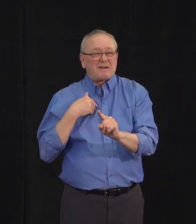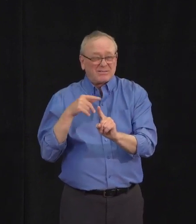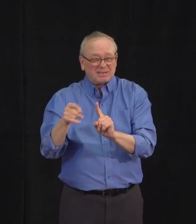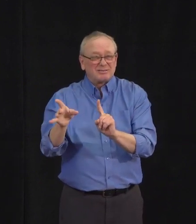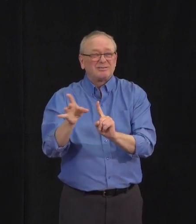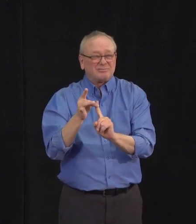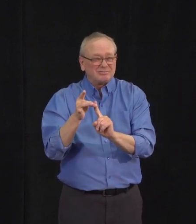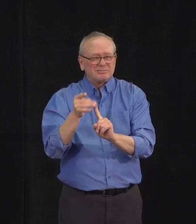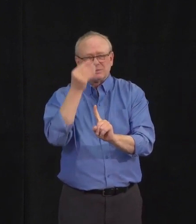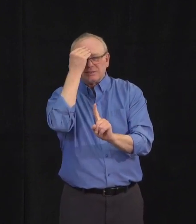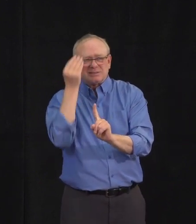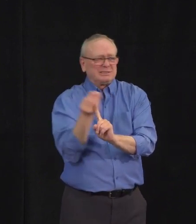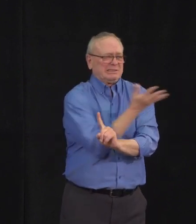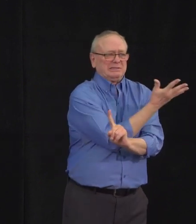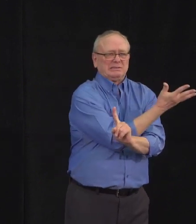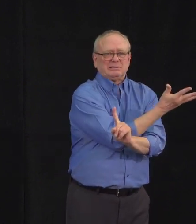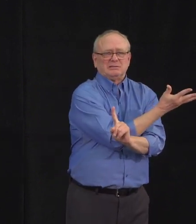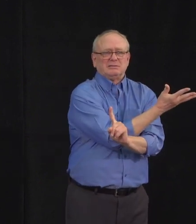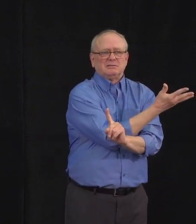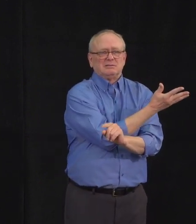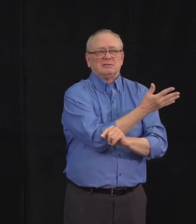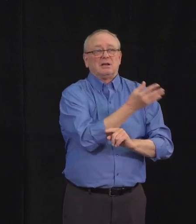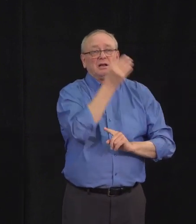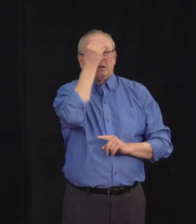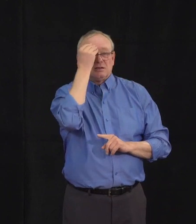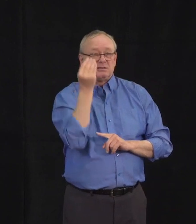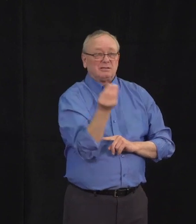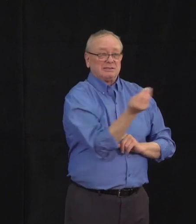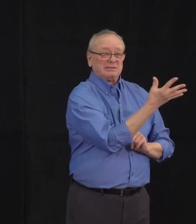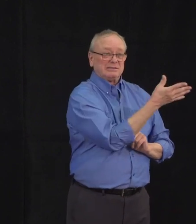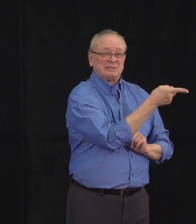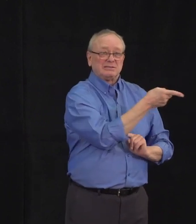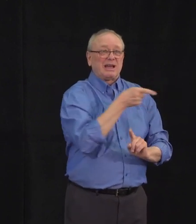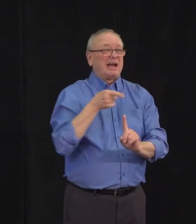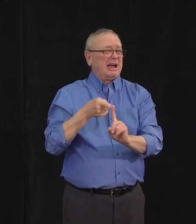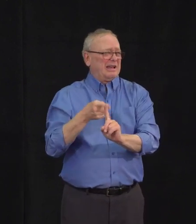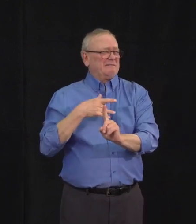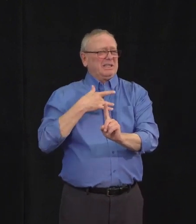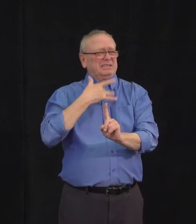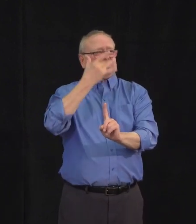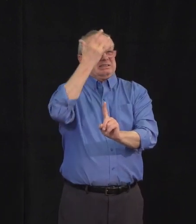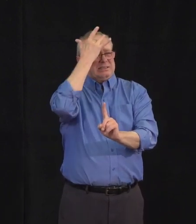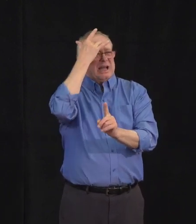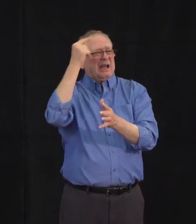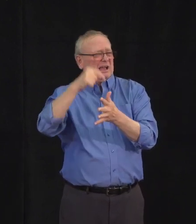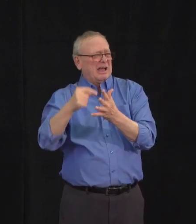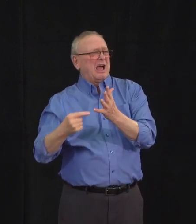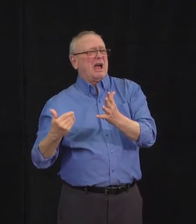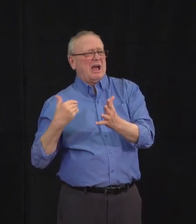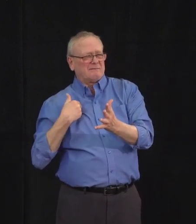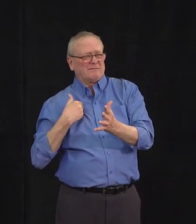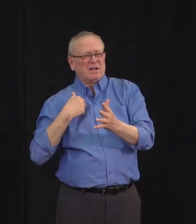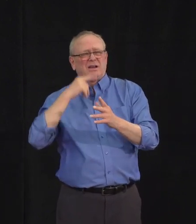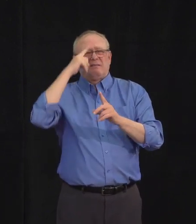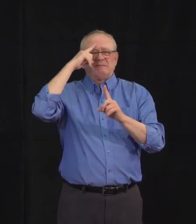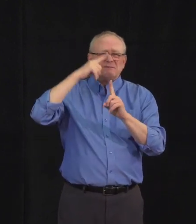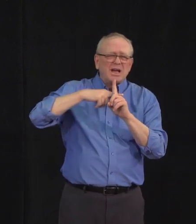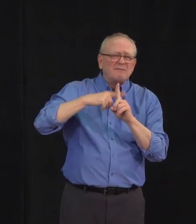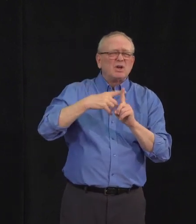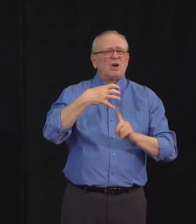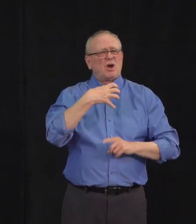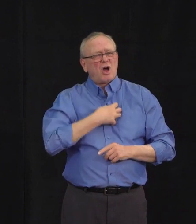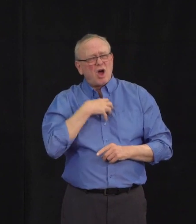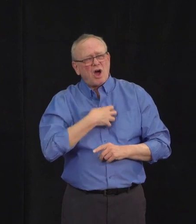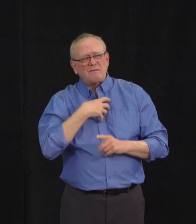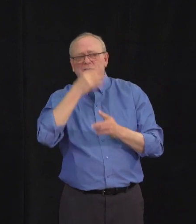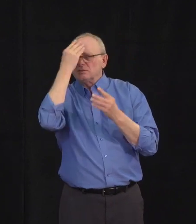is confirmed, prompt testing can happen and additional controls can be put in place. AHS has set up a